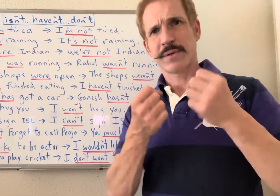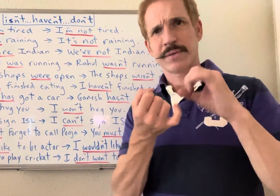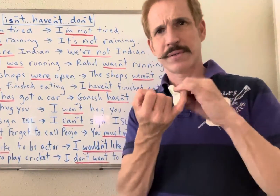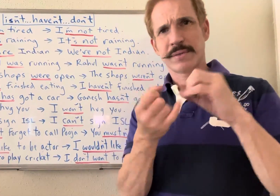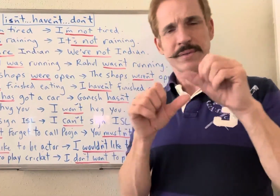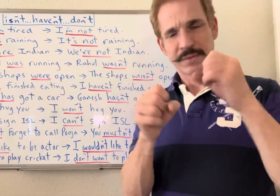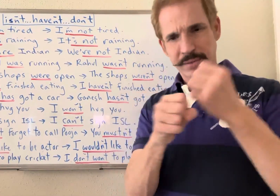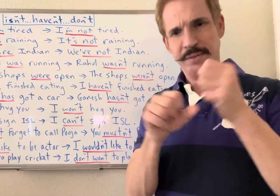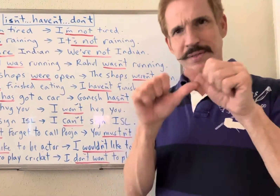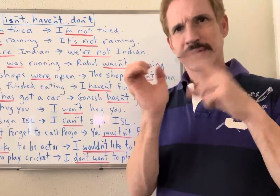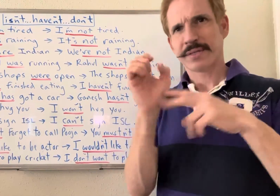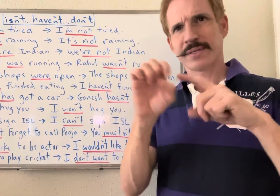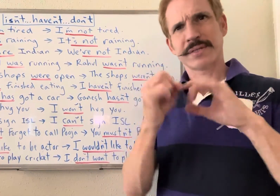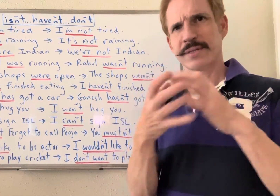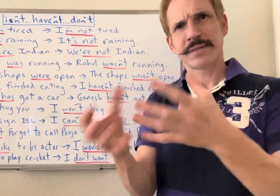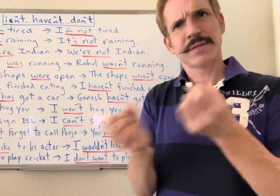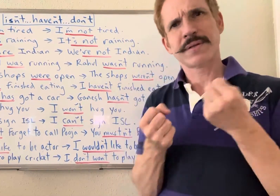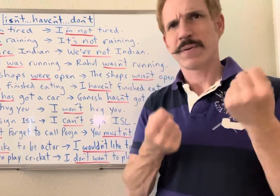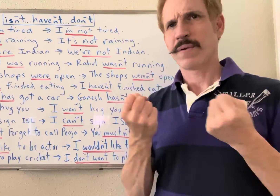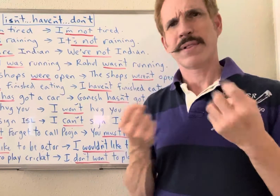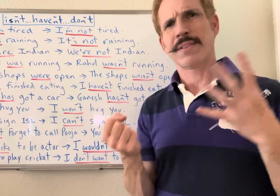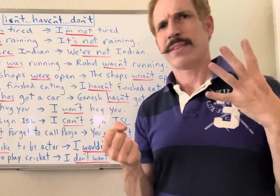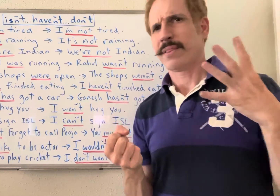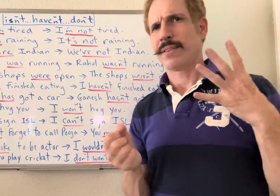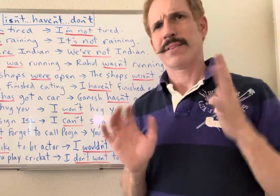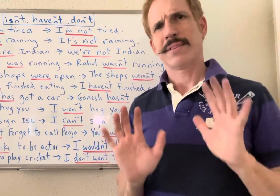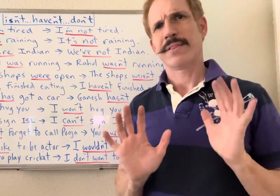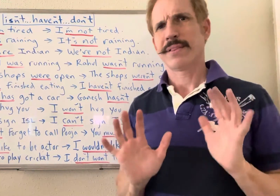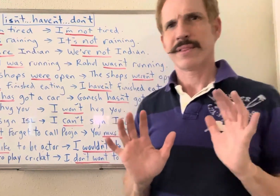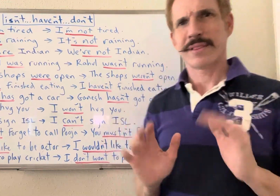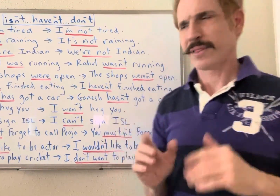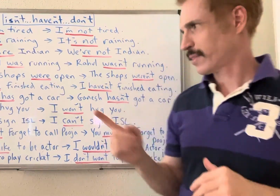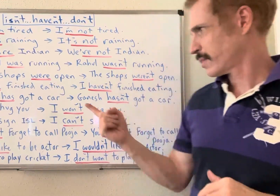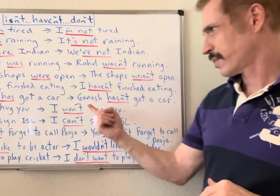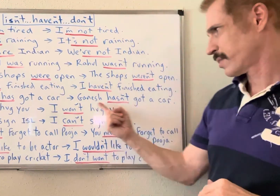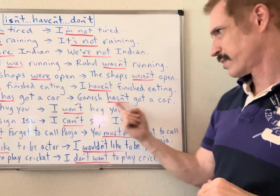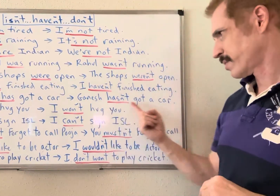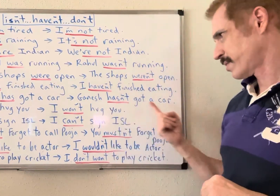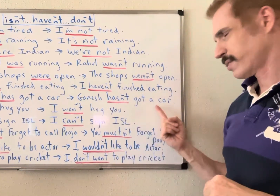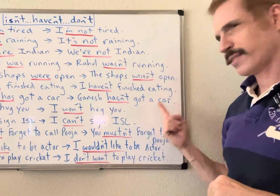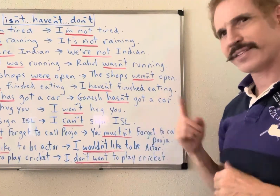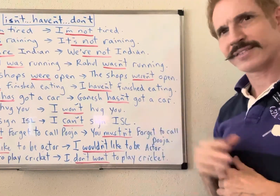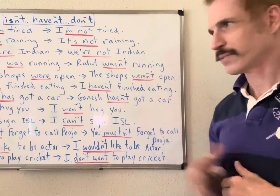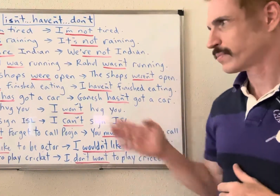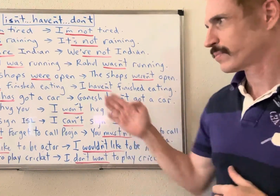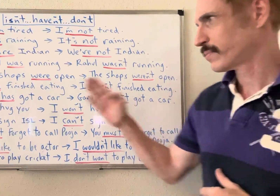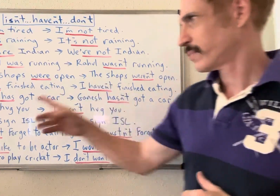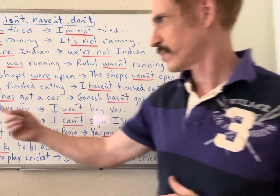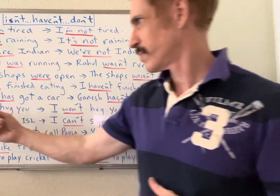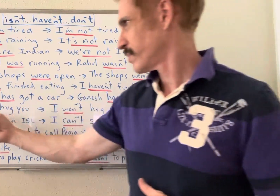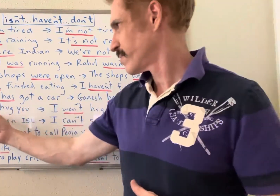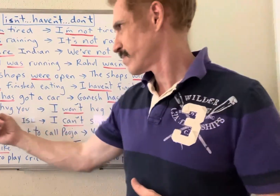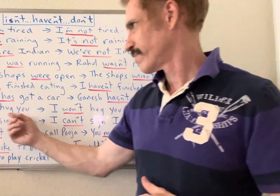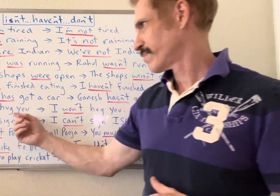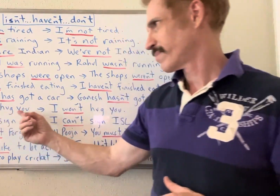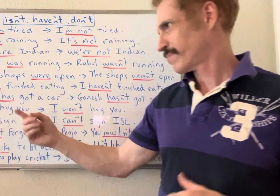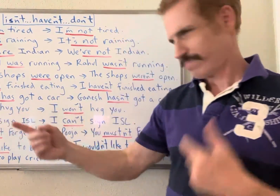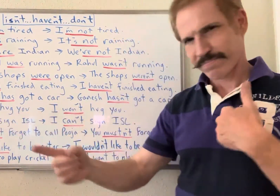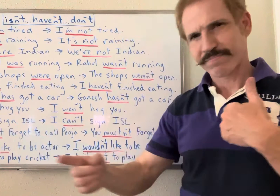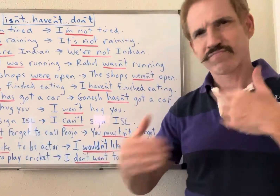area, you have box 10, dependent care benefits. Your employer allows you to pre-tax set aside money to pay for